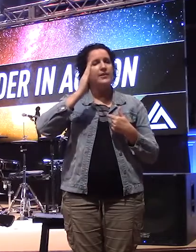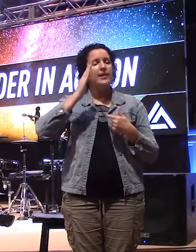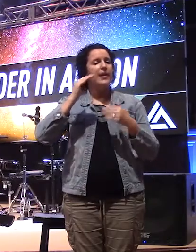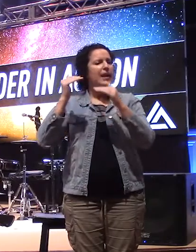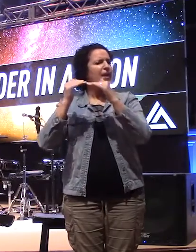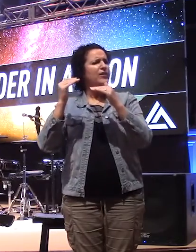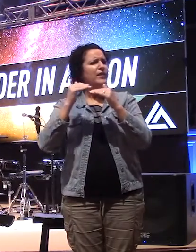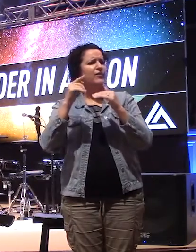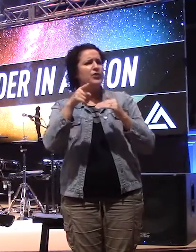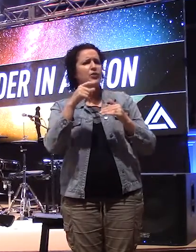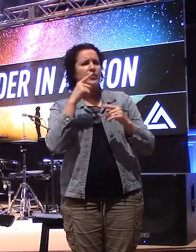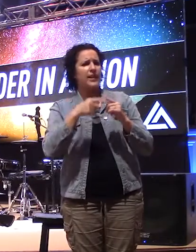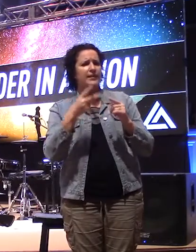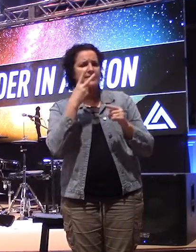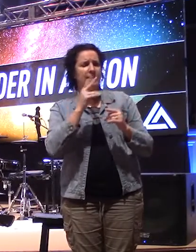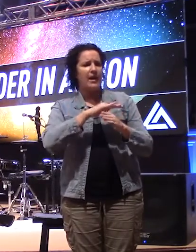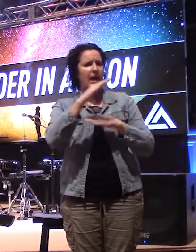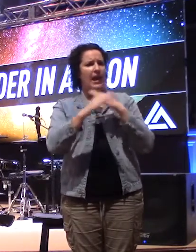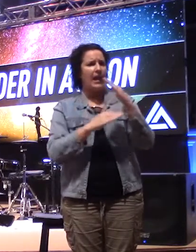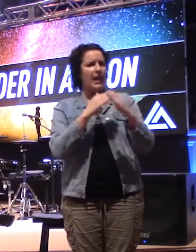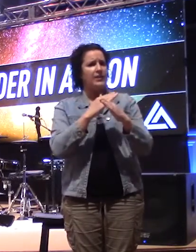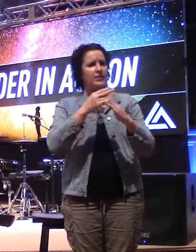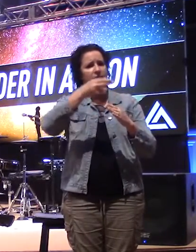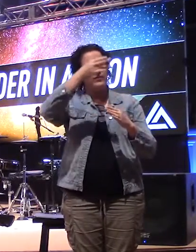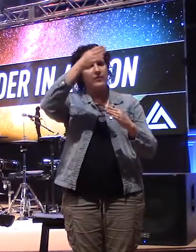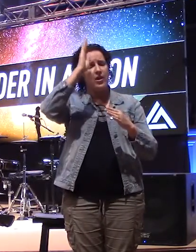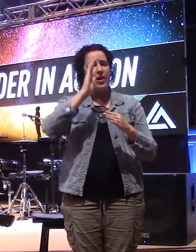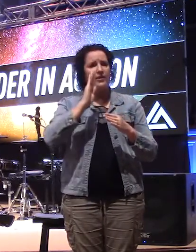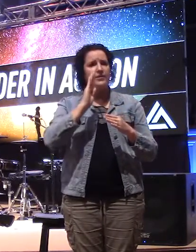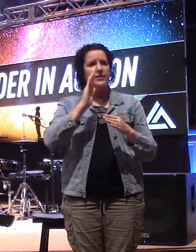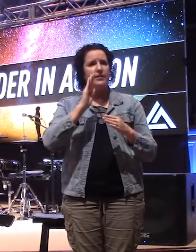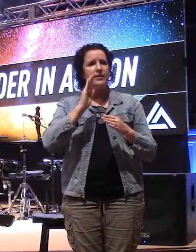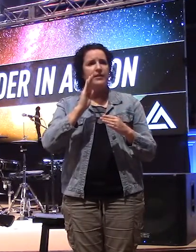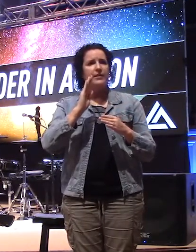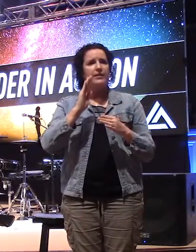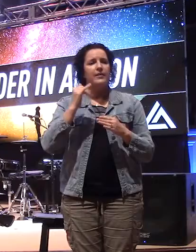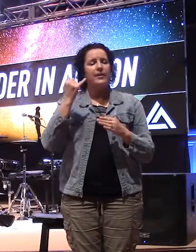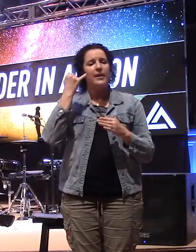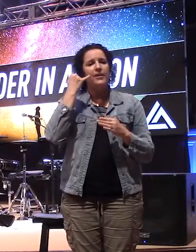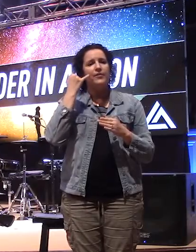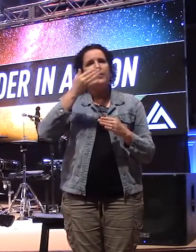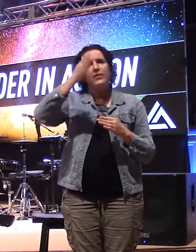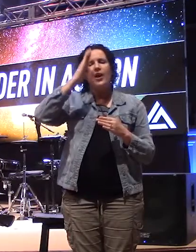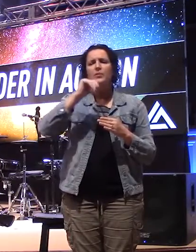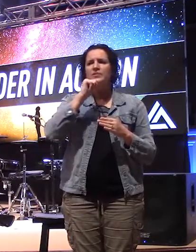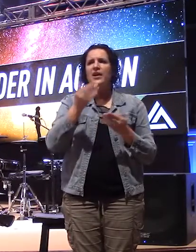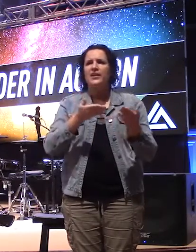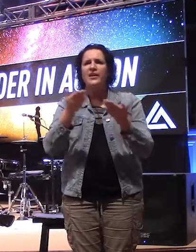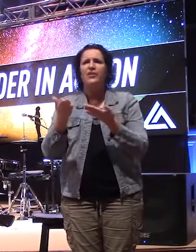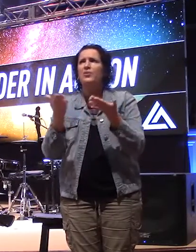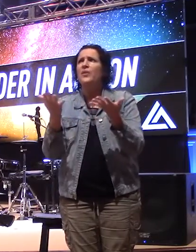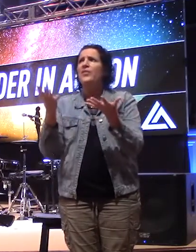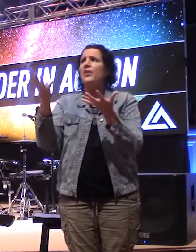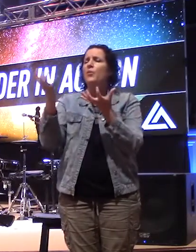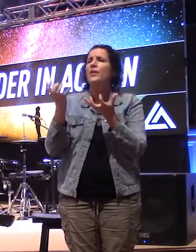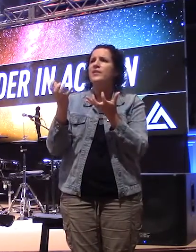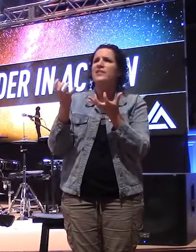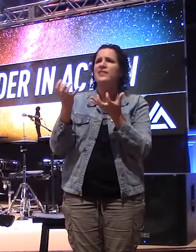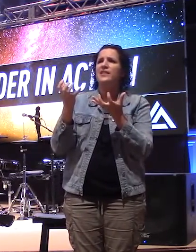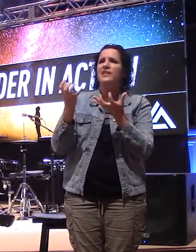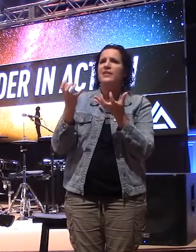children of Israel, all they knew was the hand of God. And if God wasn't handing them what they want, wasn't jumping through their hoops, doing what they